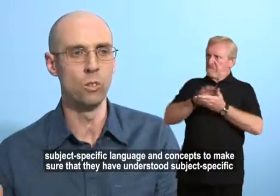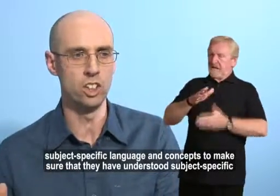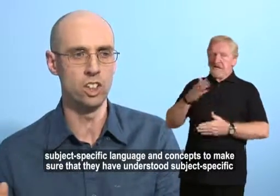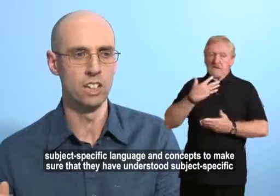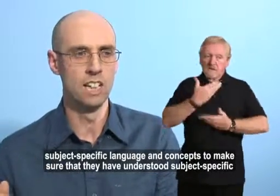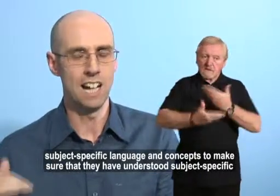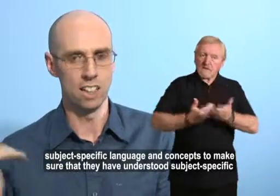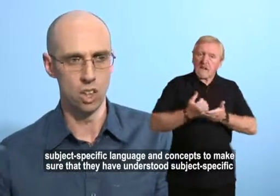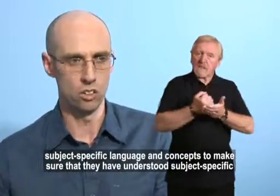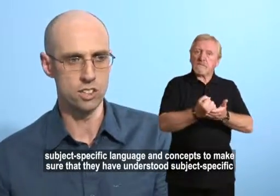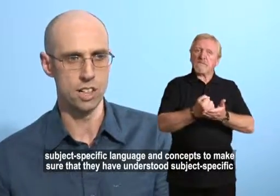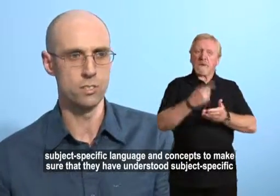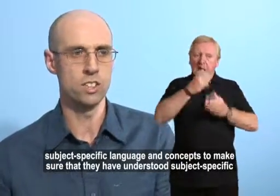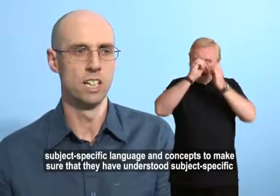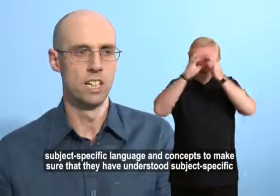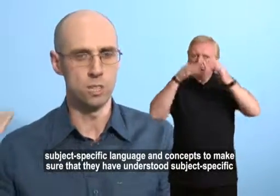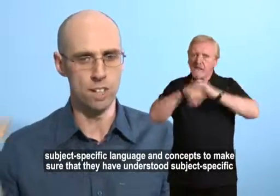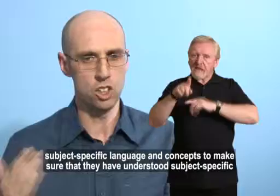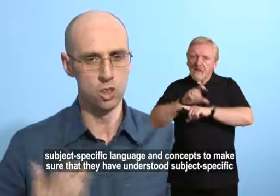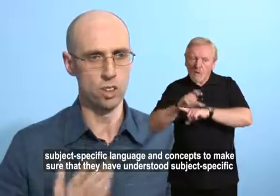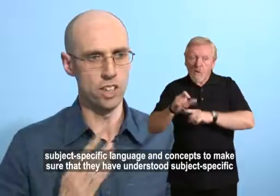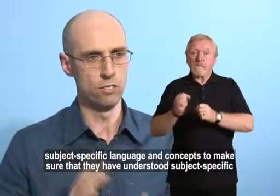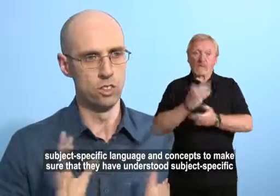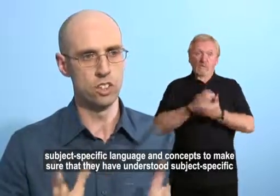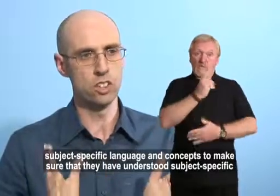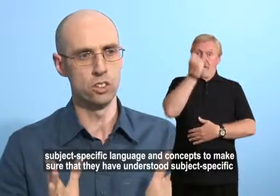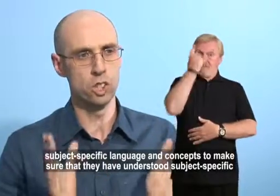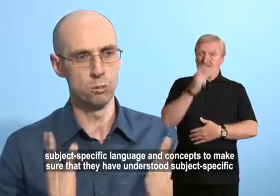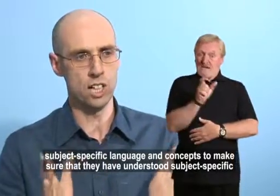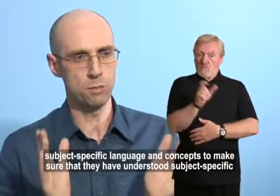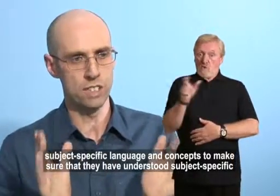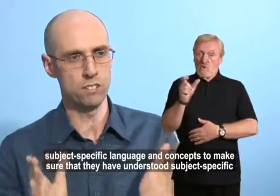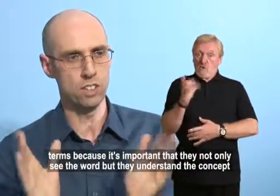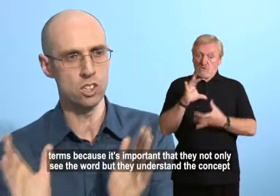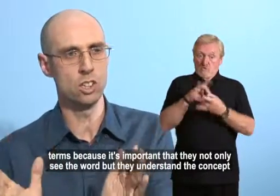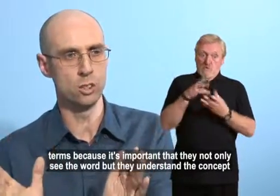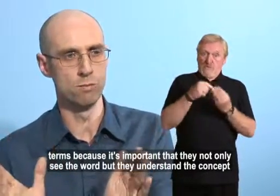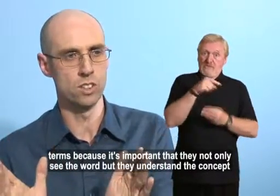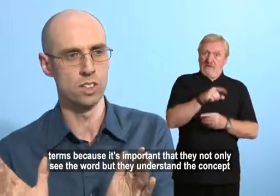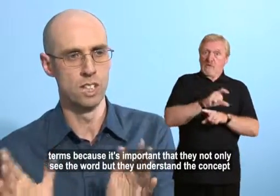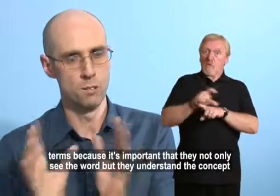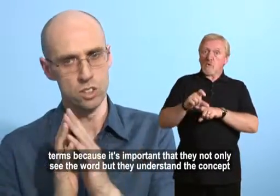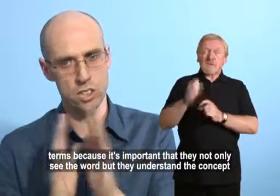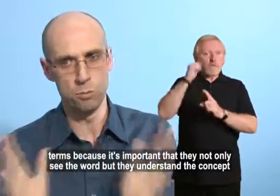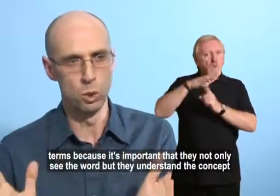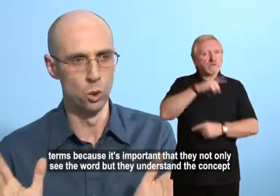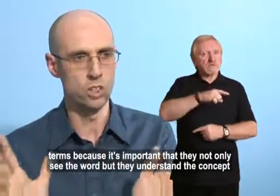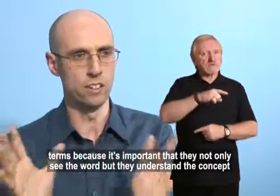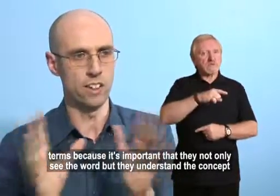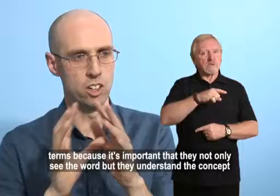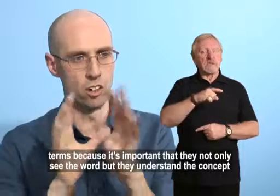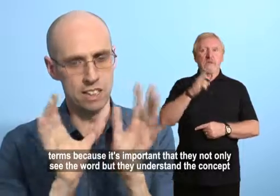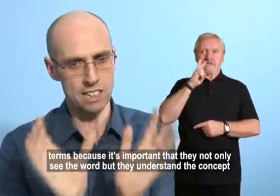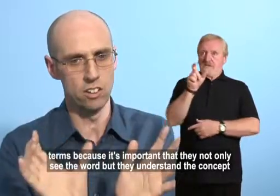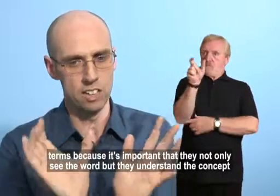subject-specific language and concepts, to make sure that they have understood subject-specific terms, because it's